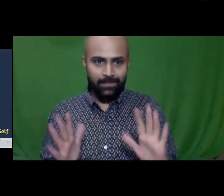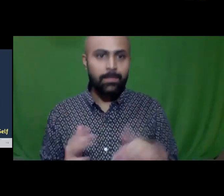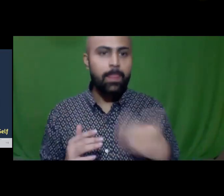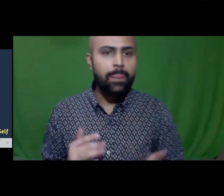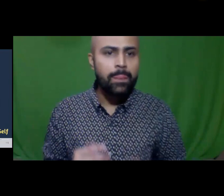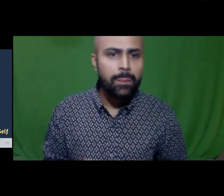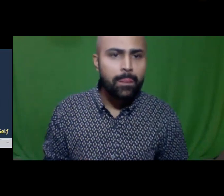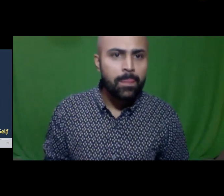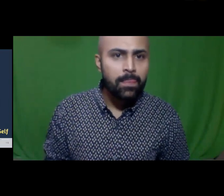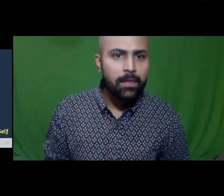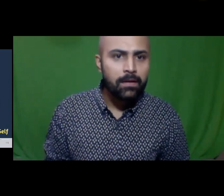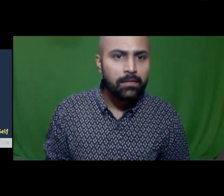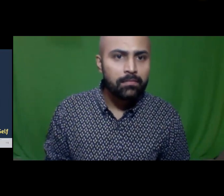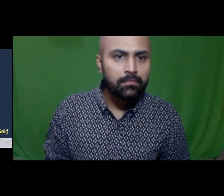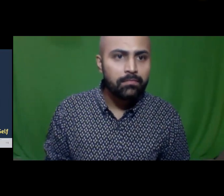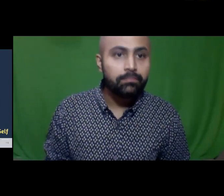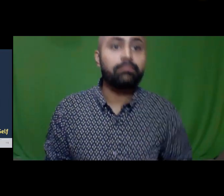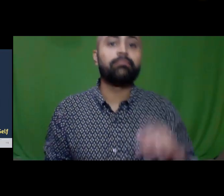again with respect to Manthan.